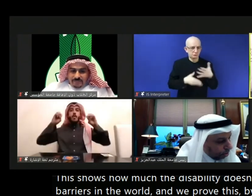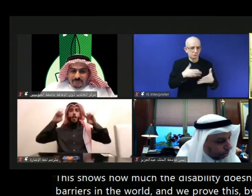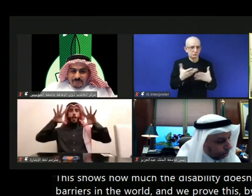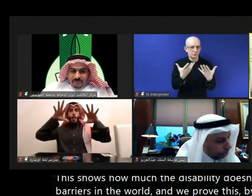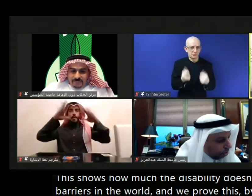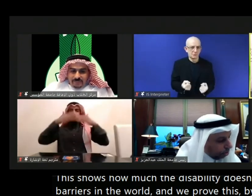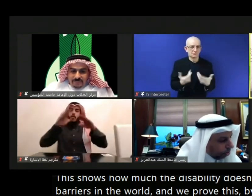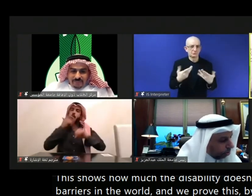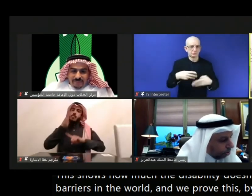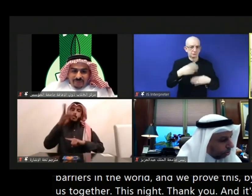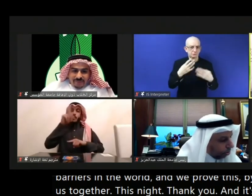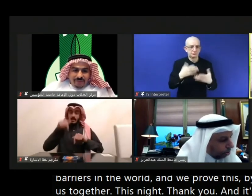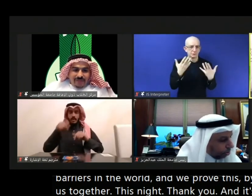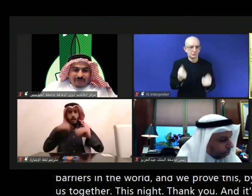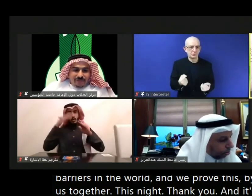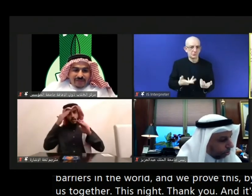for you, Dr. Wajdi.